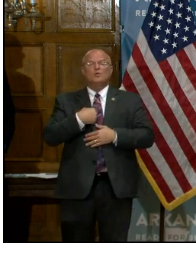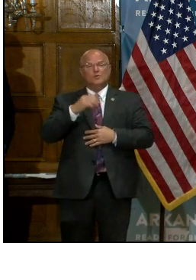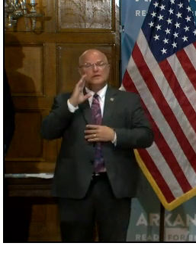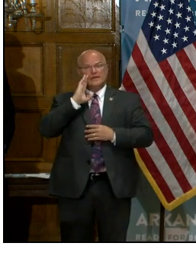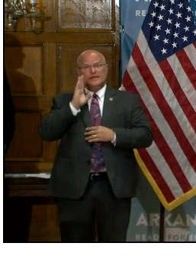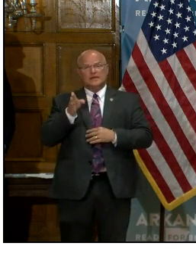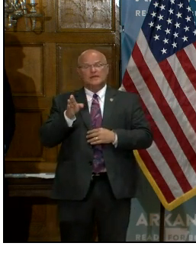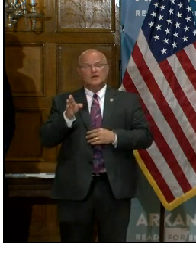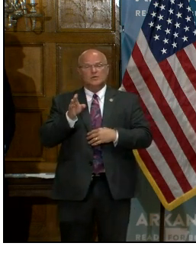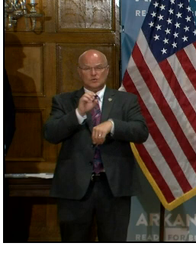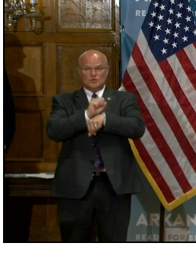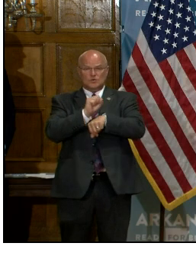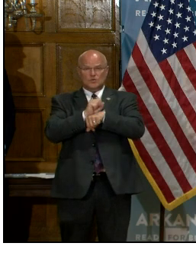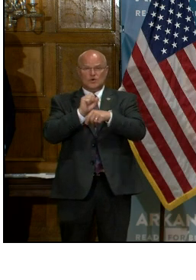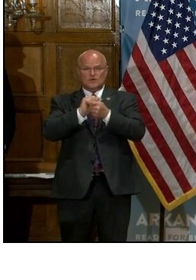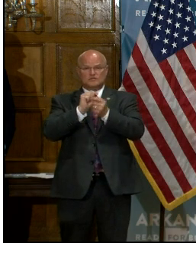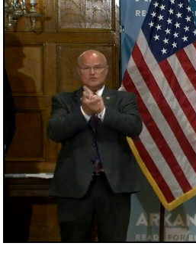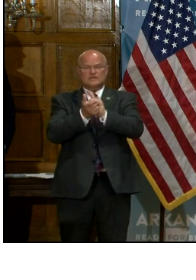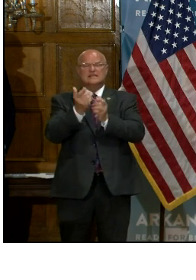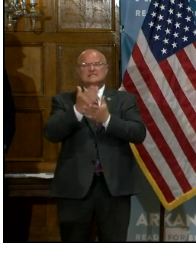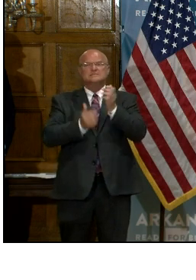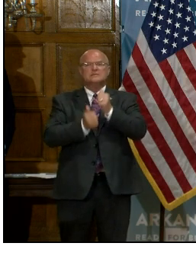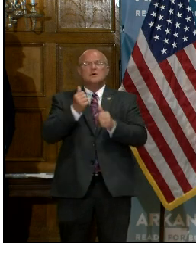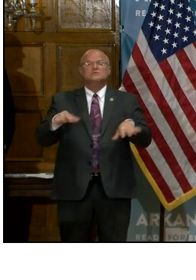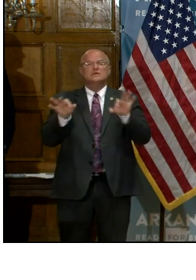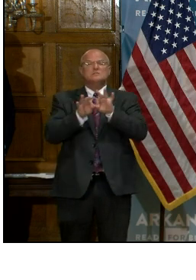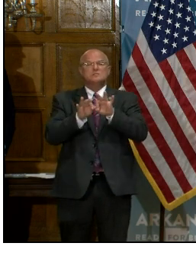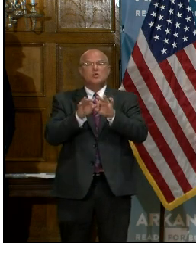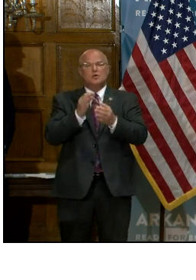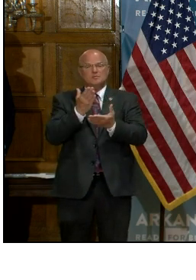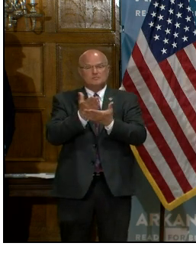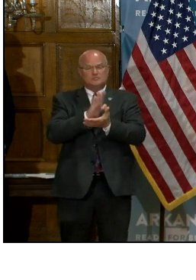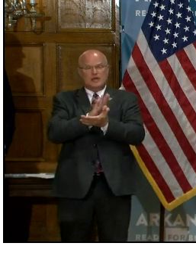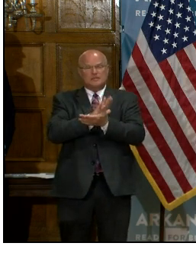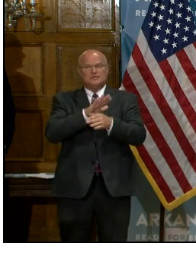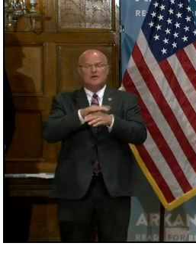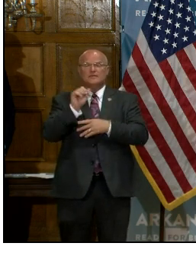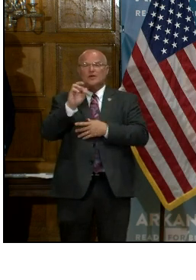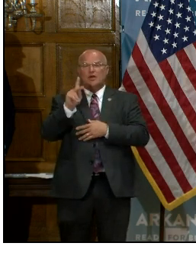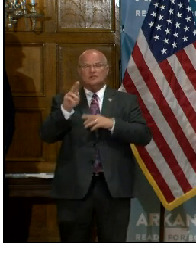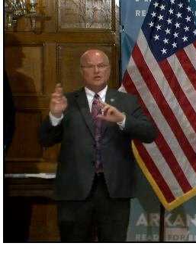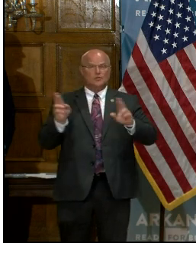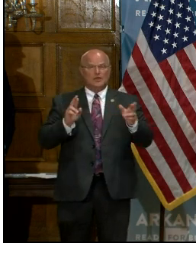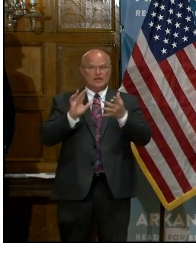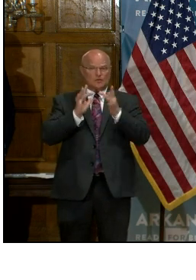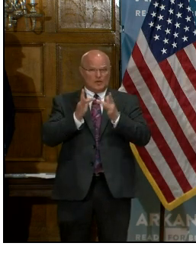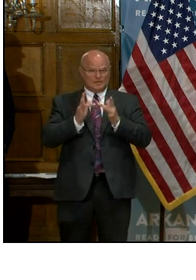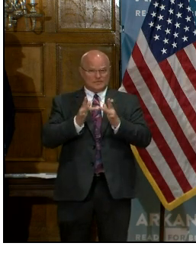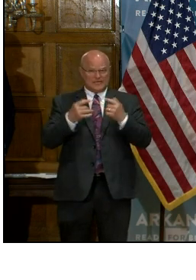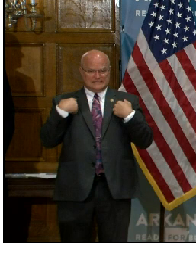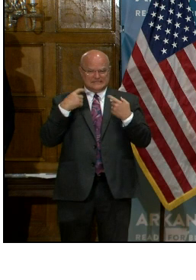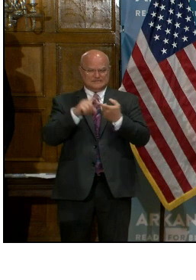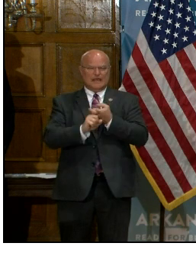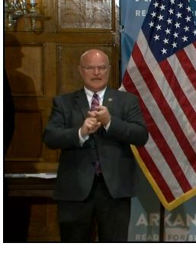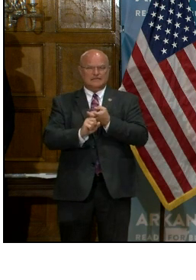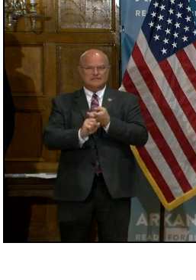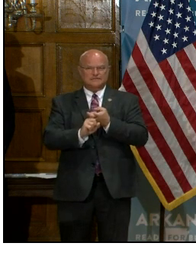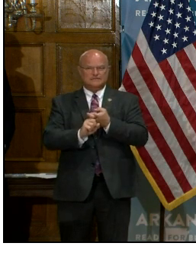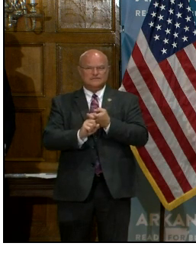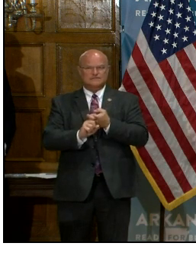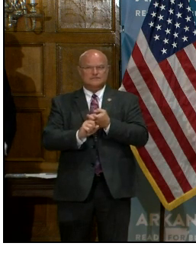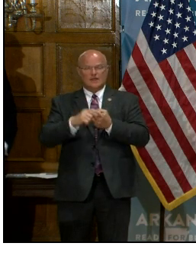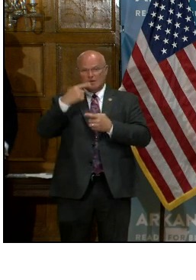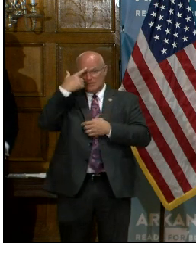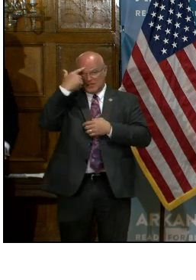will work to translate some of the most important documents on the Arkansas Ready website into Spanish in light of